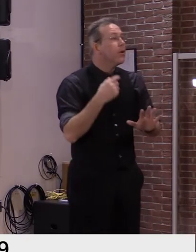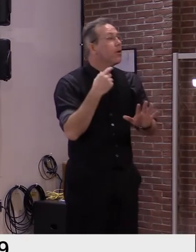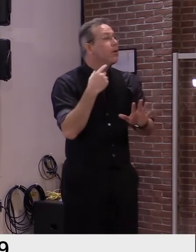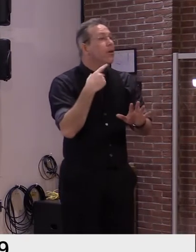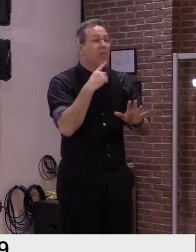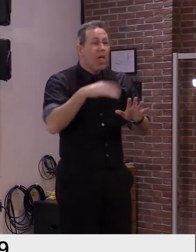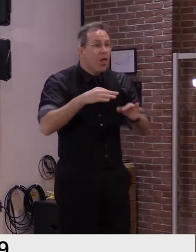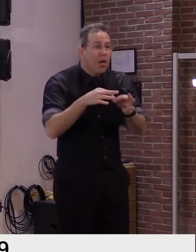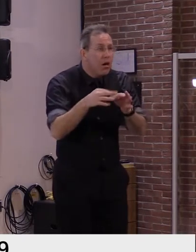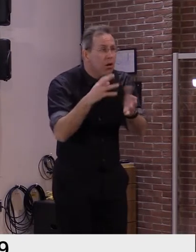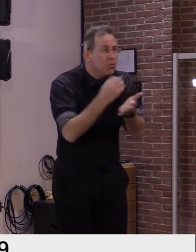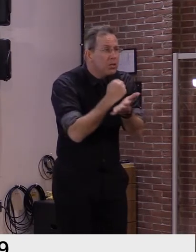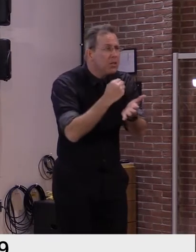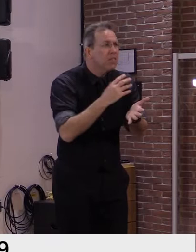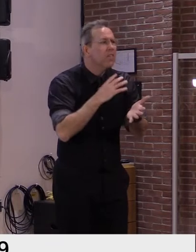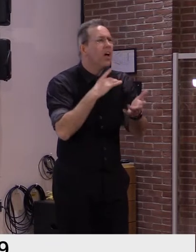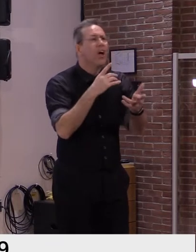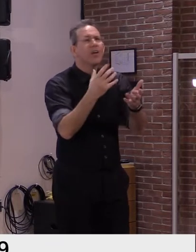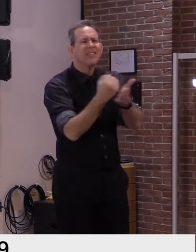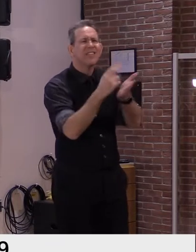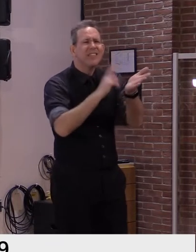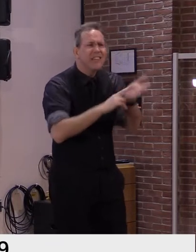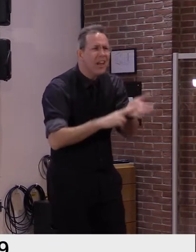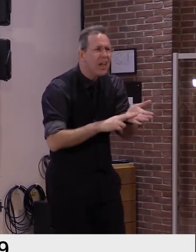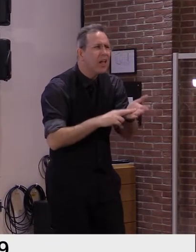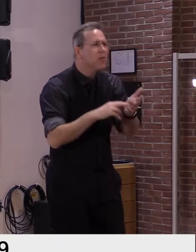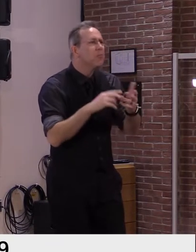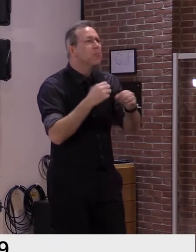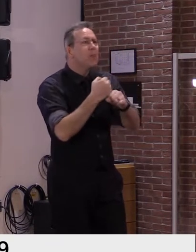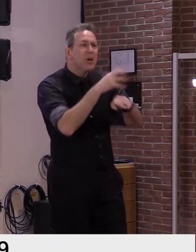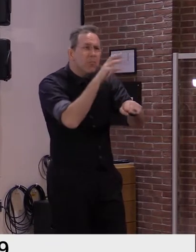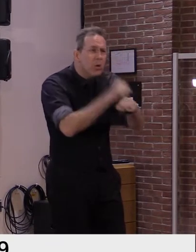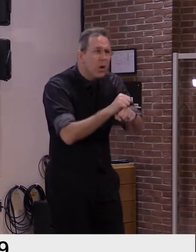on and create an account and make an appointment. Go to